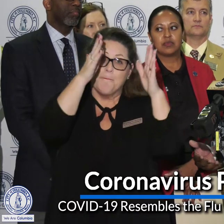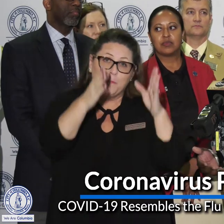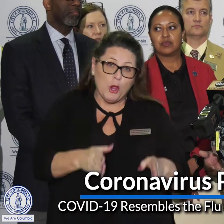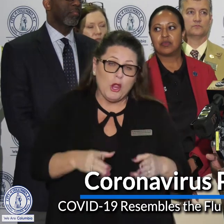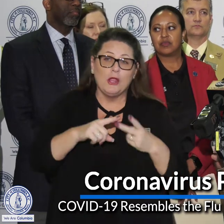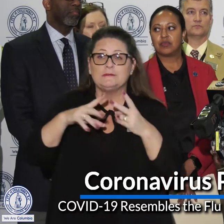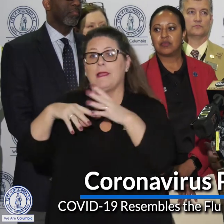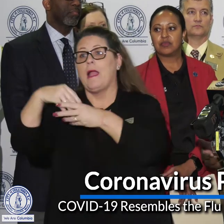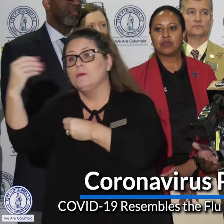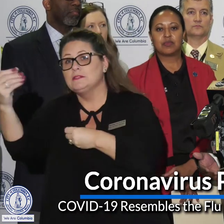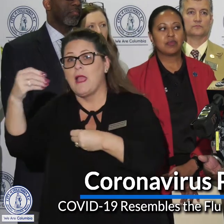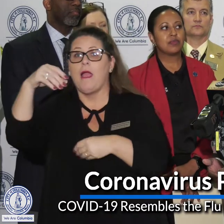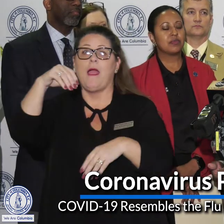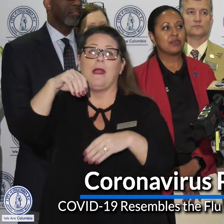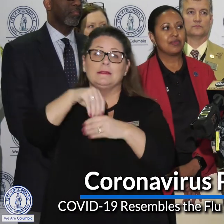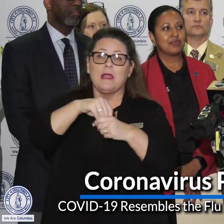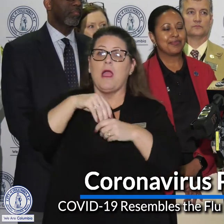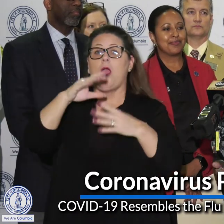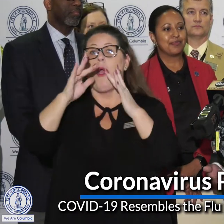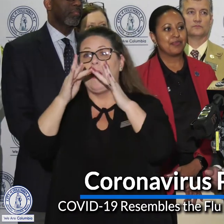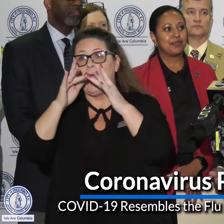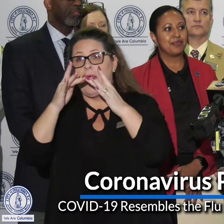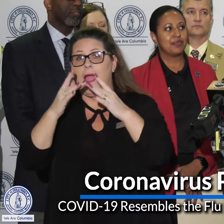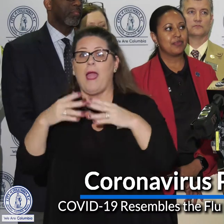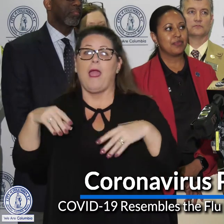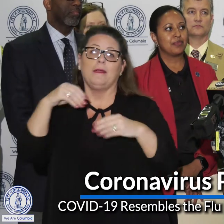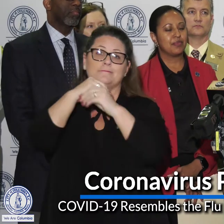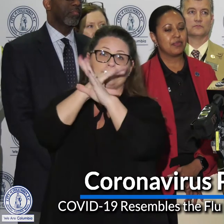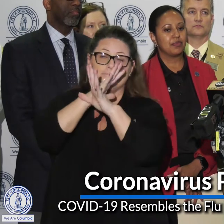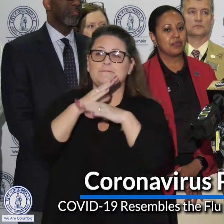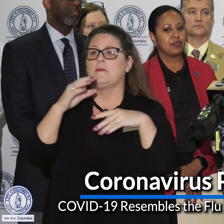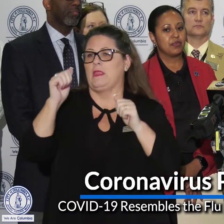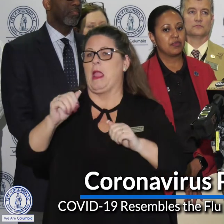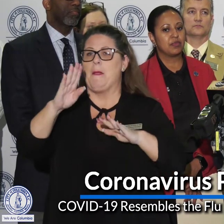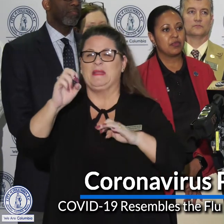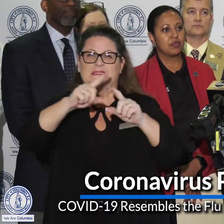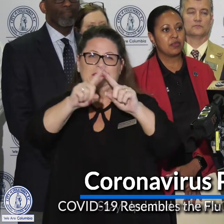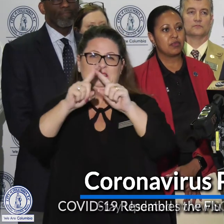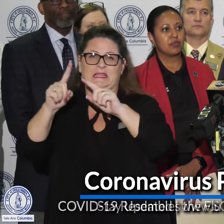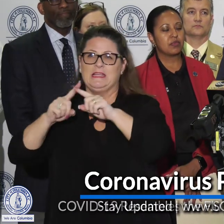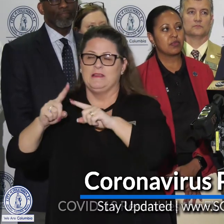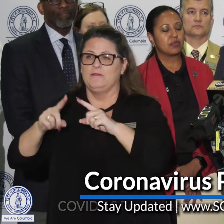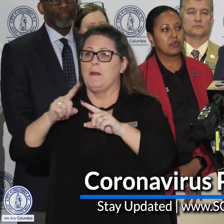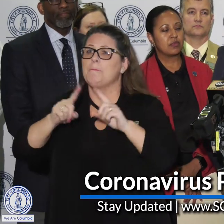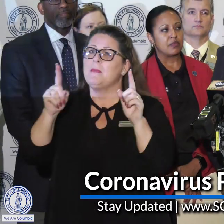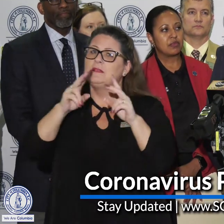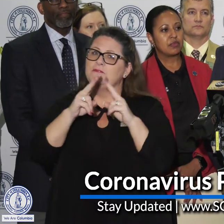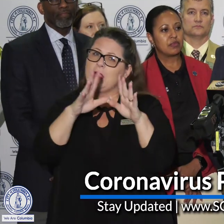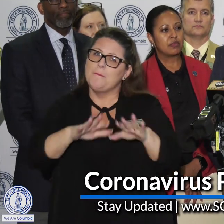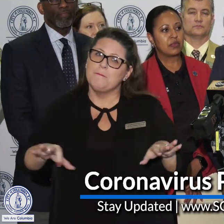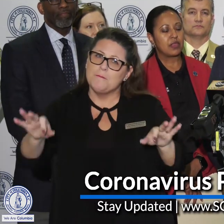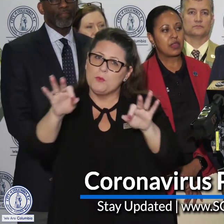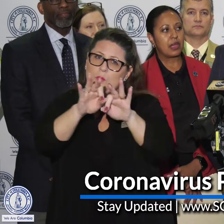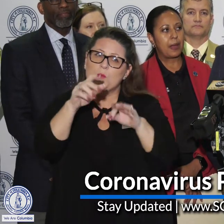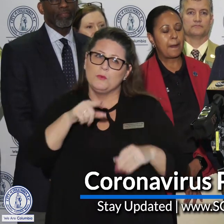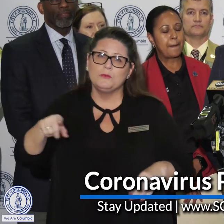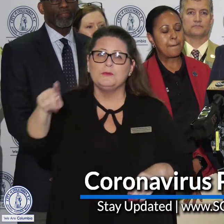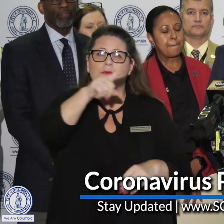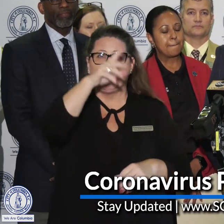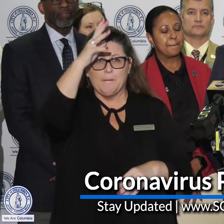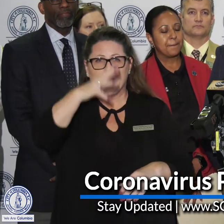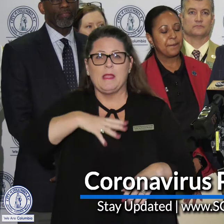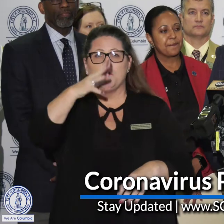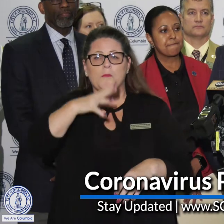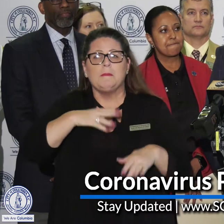indoor, it may be outdoor, it may be online, it may be teleconference. But it's important for the men and women